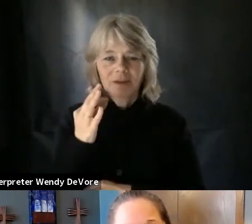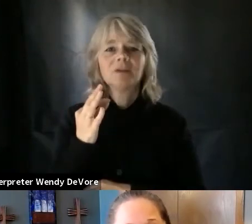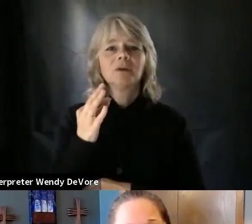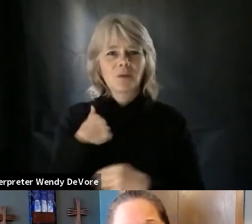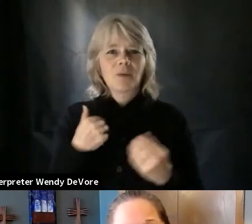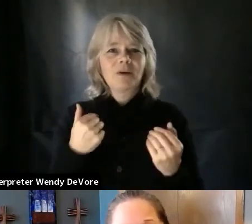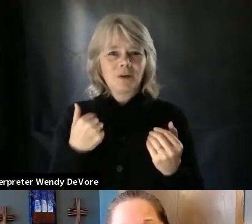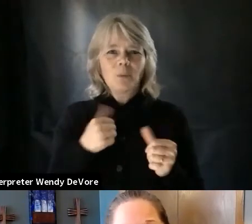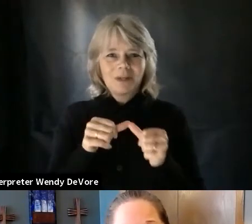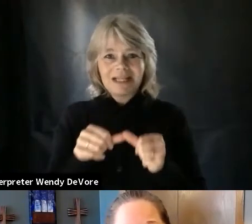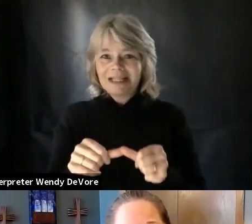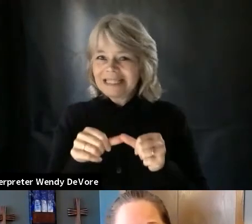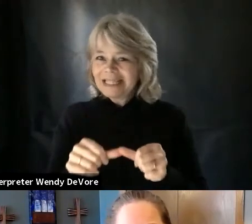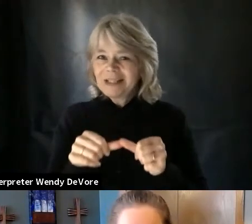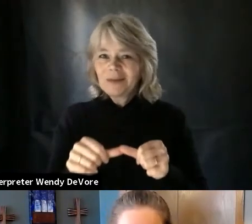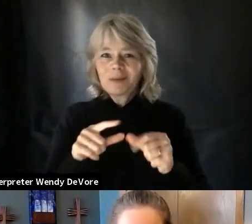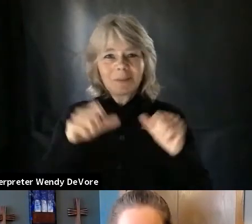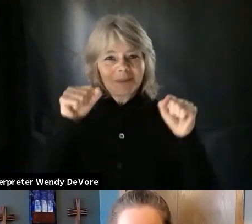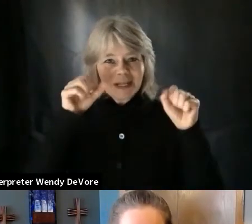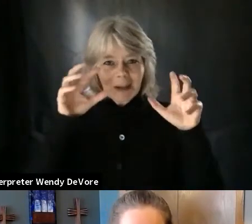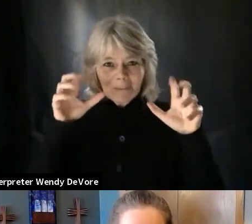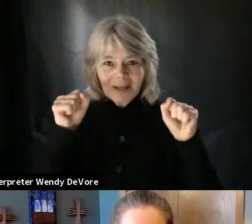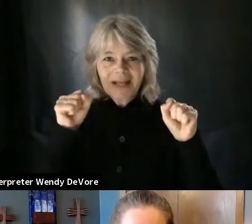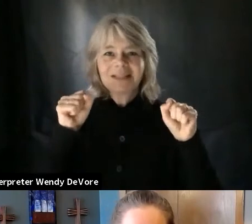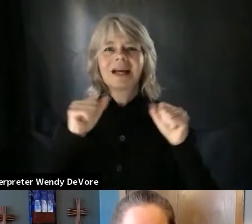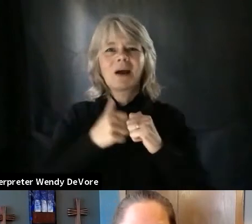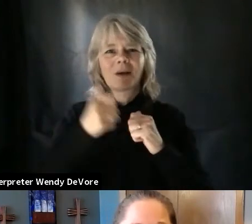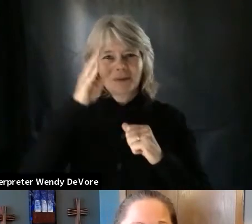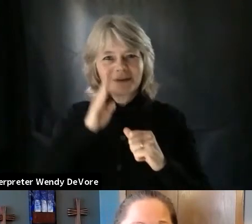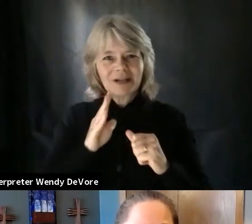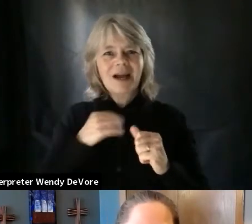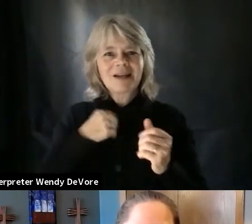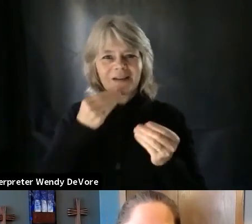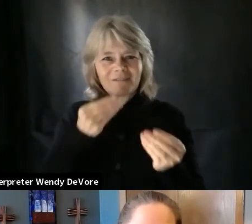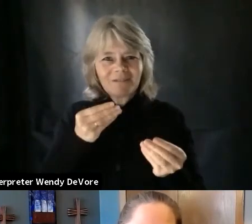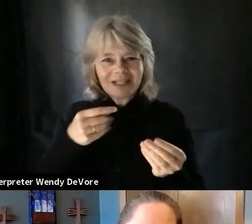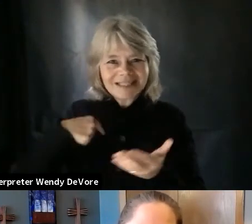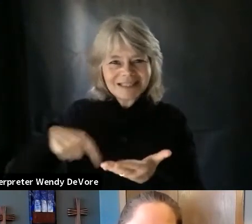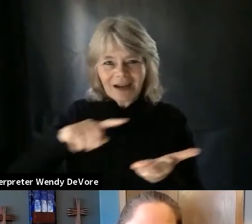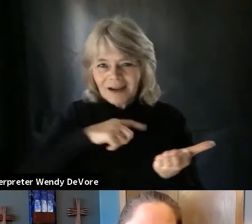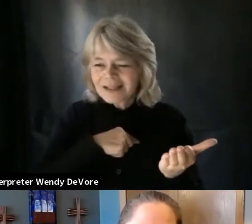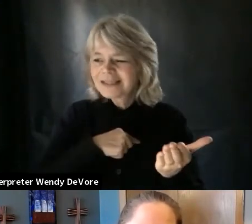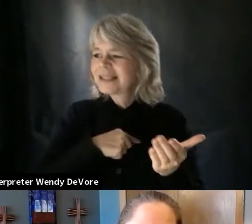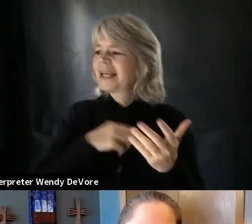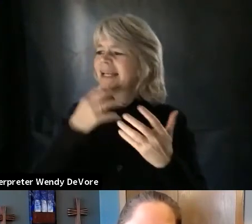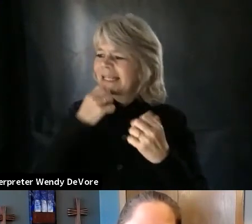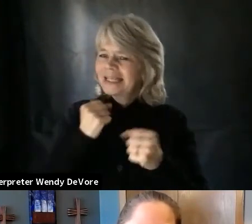be amazed at all the ways that God feeds us and God cares for us,